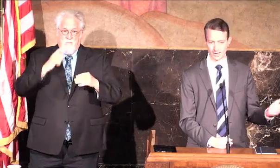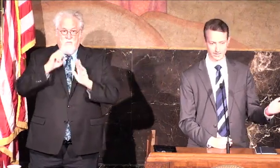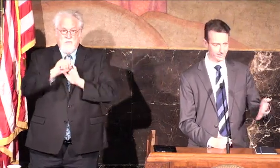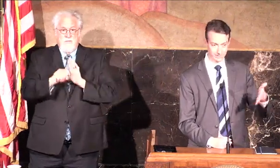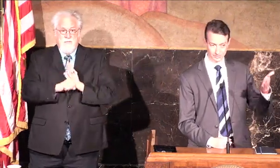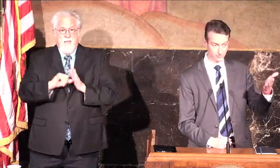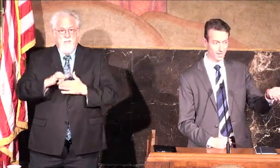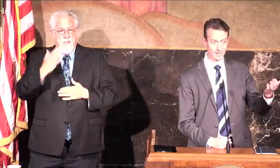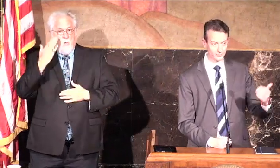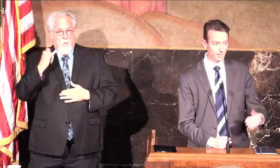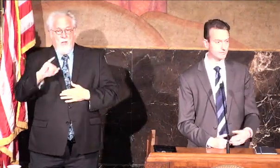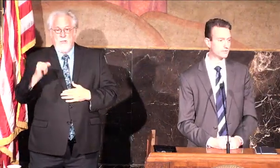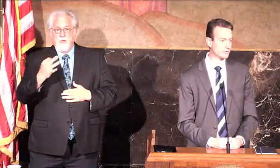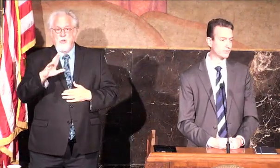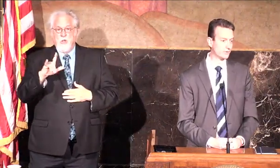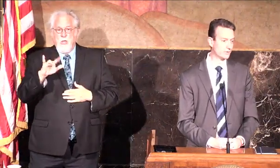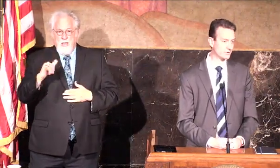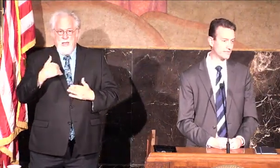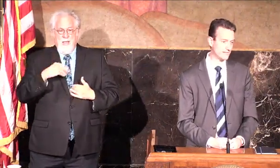That's why in July we had